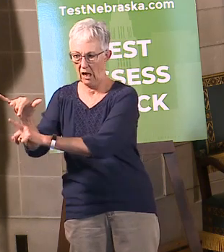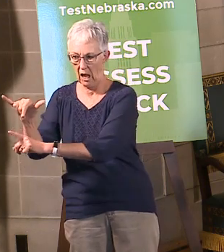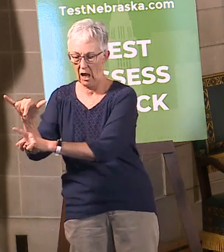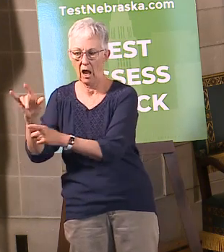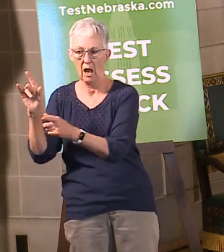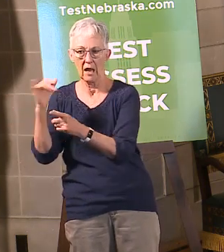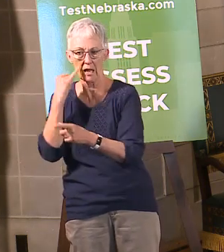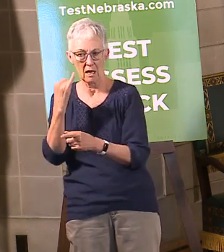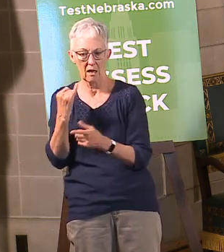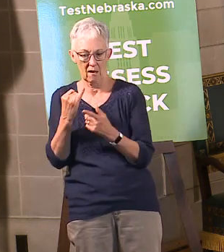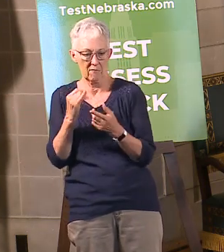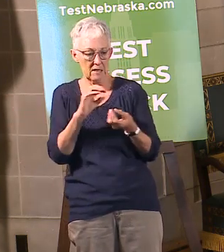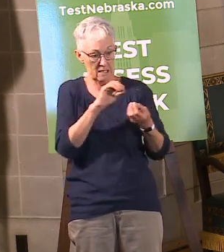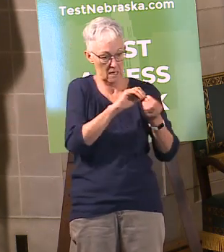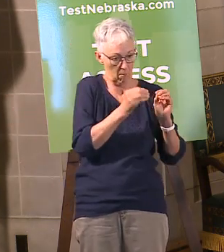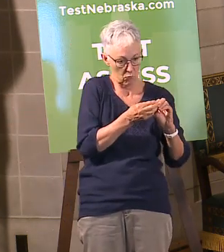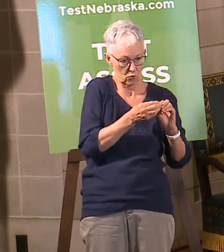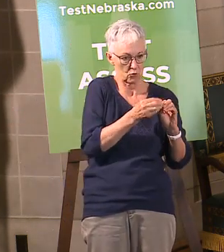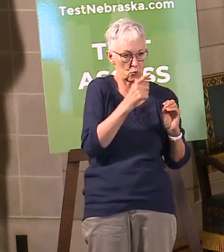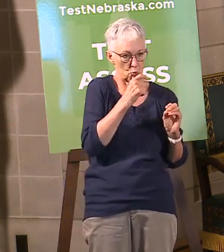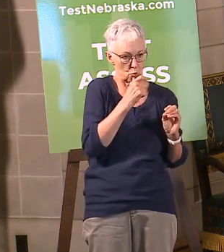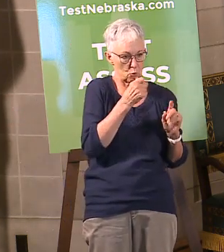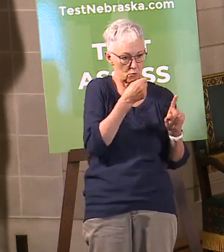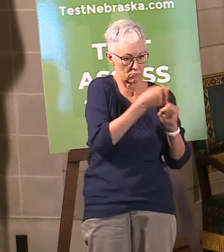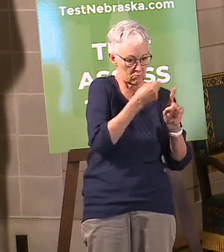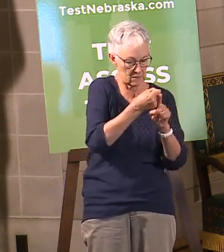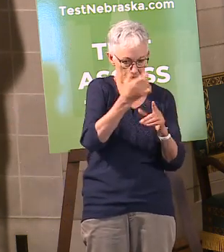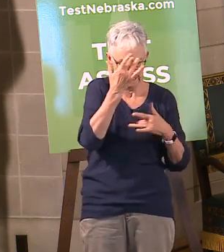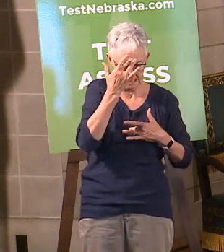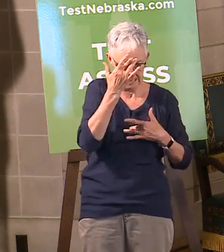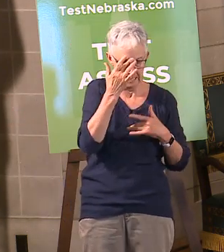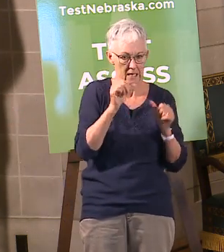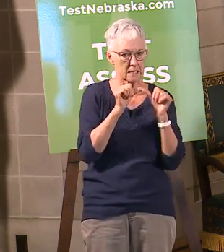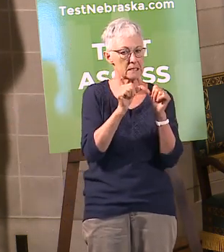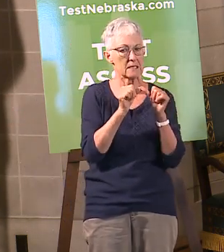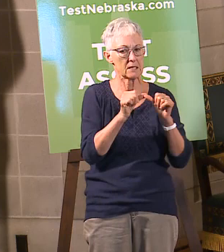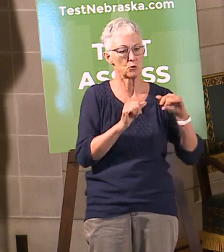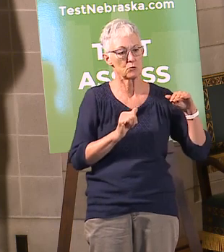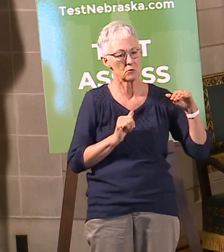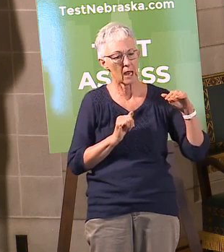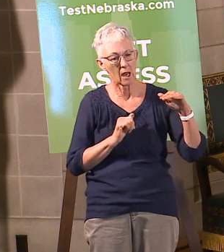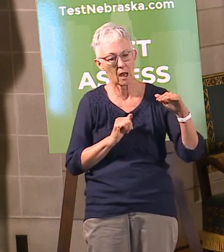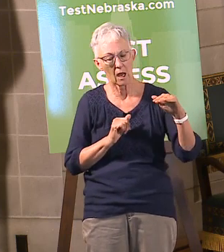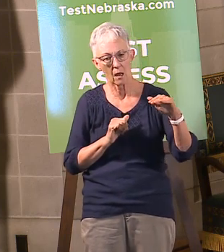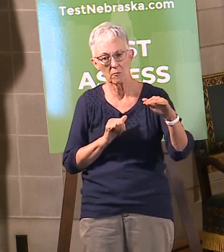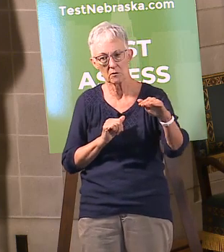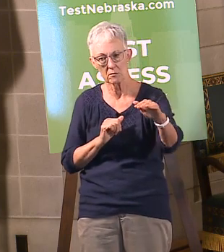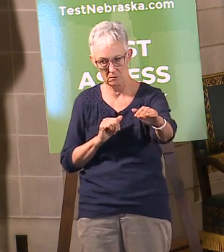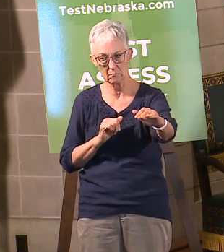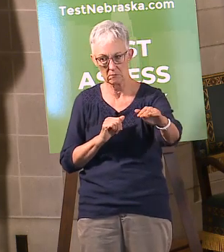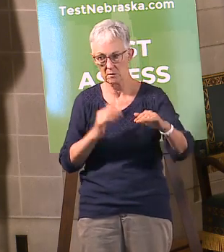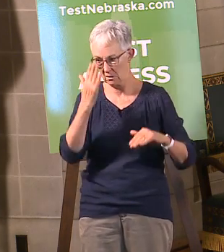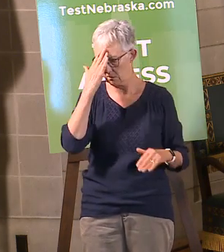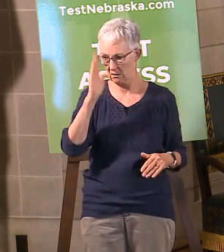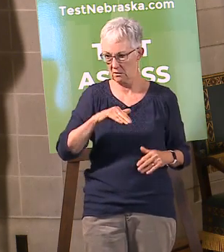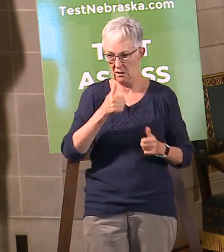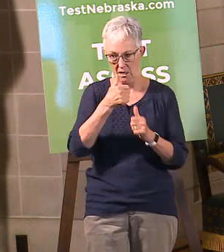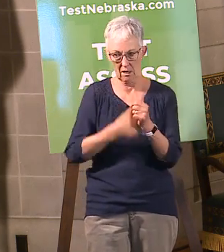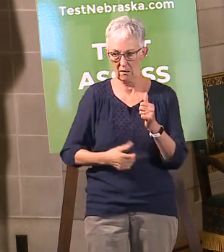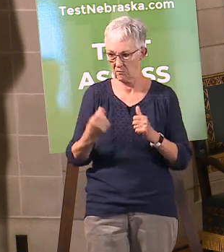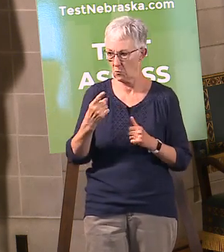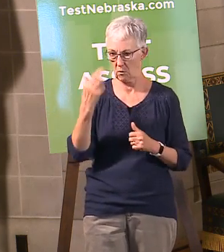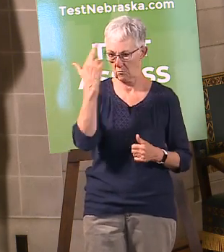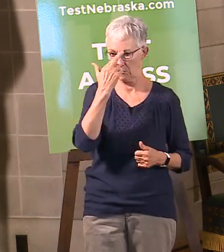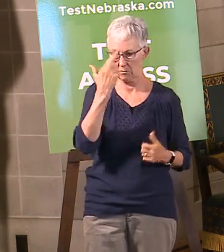to remain stable. And we're going to, again, take this a step at a time. But I think that everybody kind of gets the point by now, though, that large